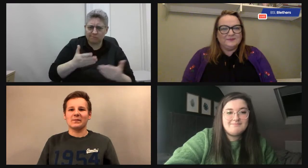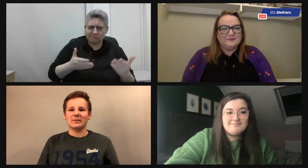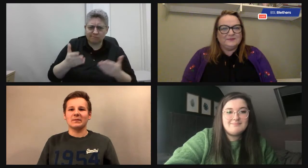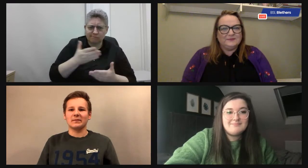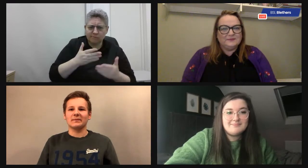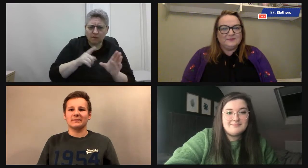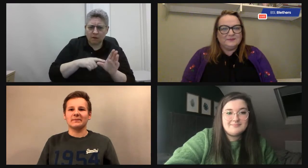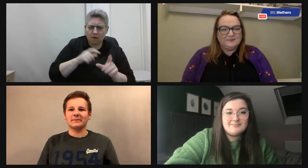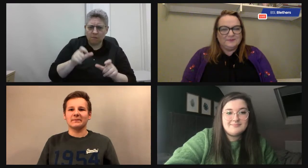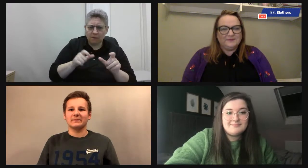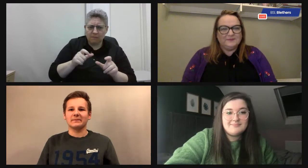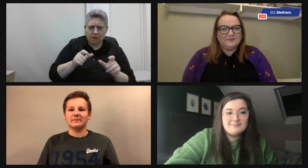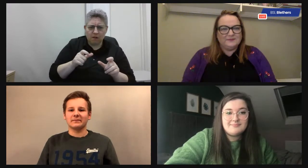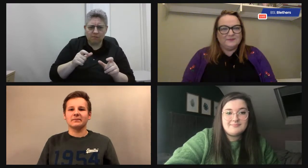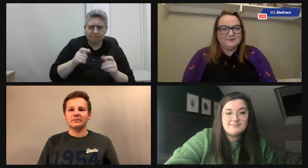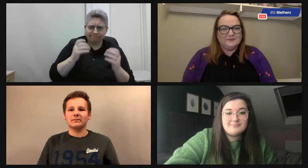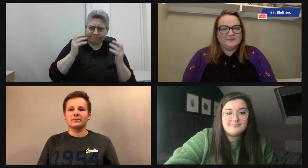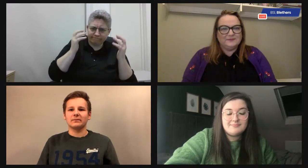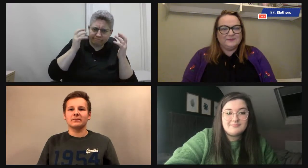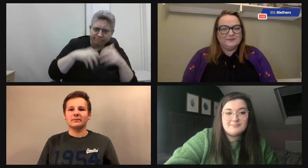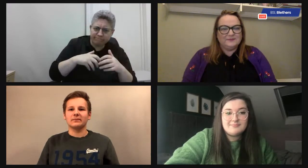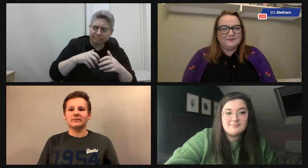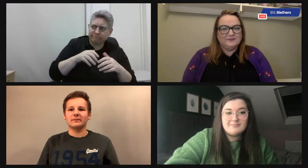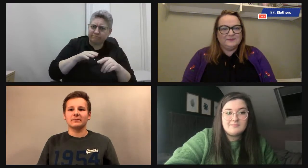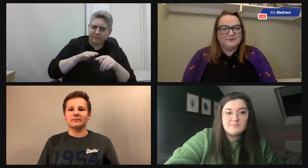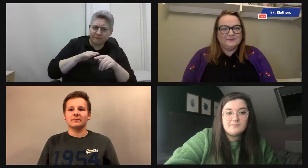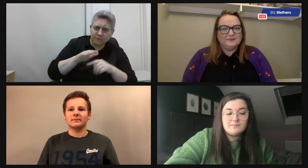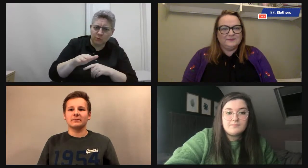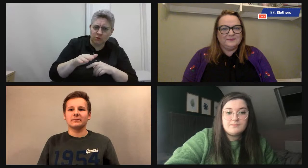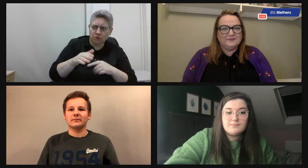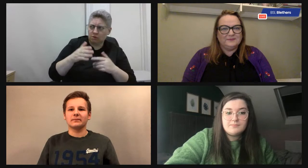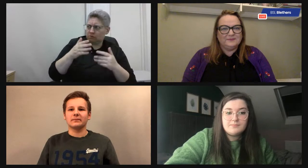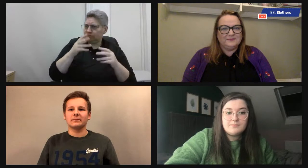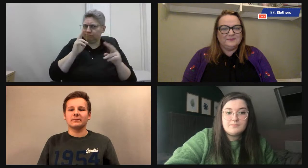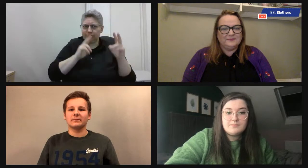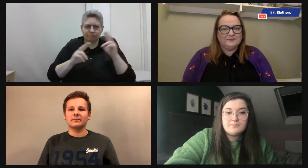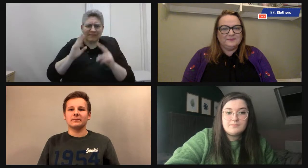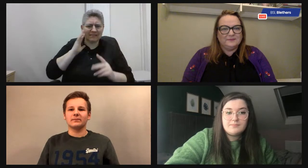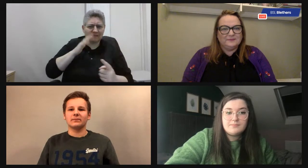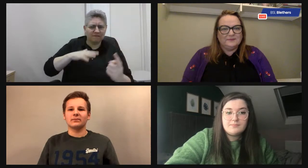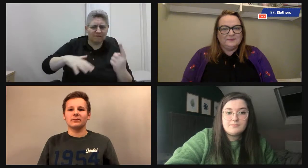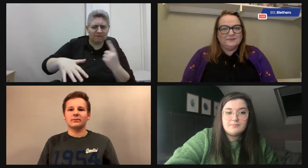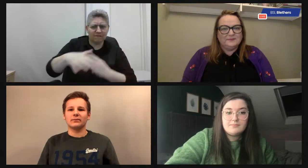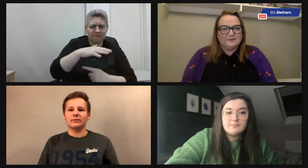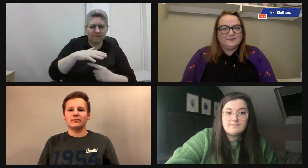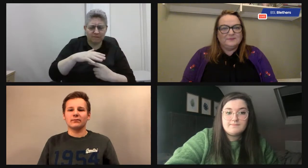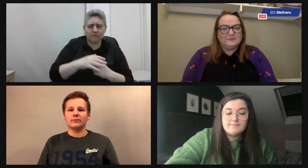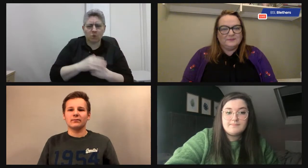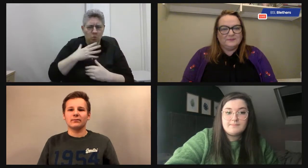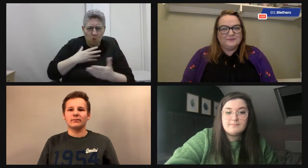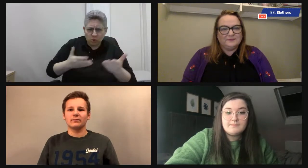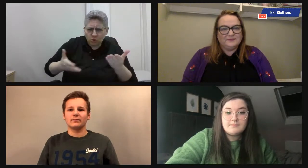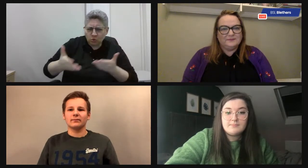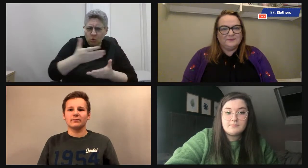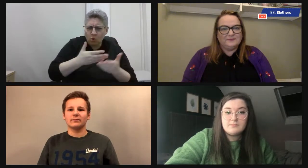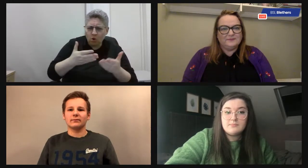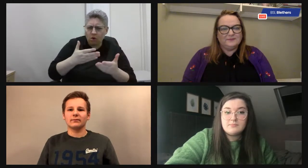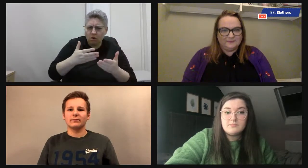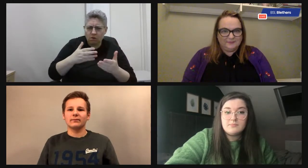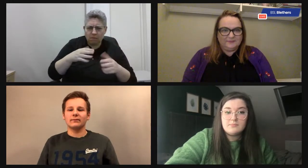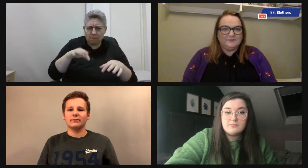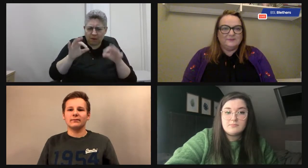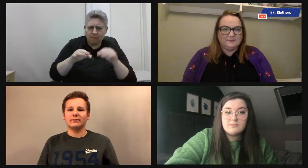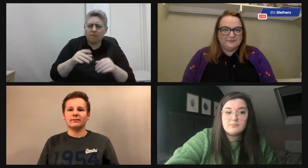tonight. I think this is a very important topic. I think it concerns a lot of people, and a lot of people are worried about the future of the